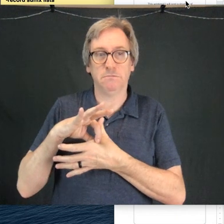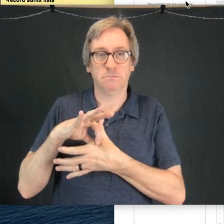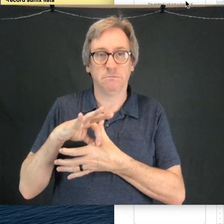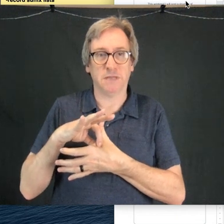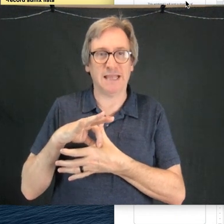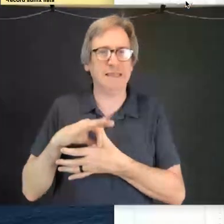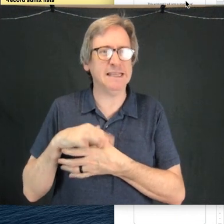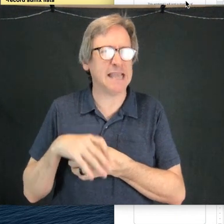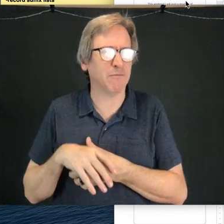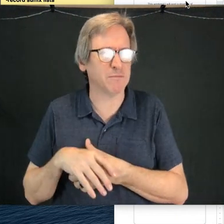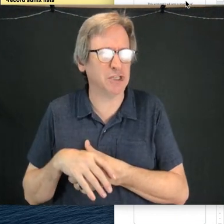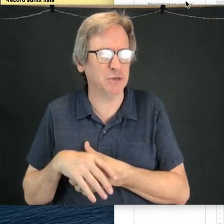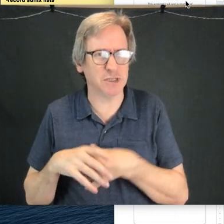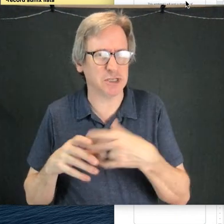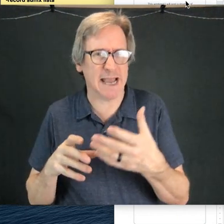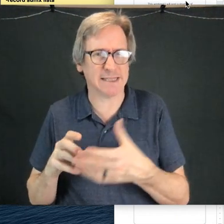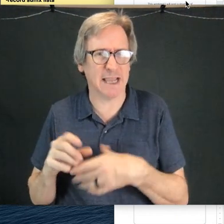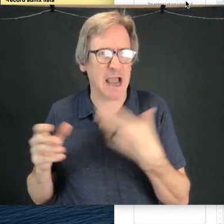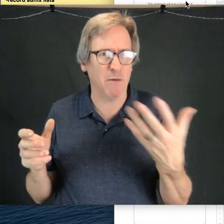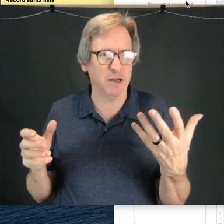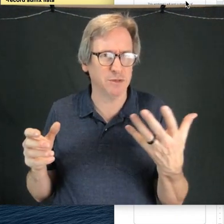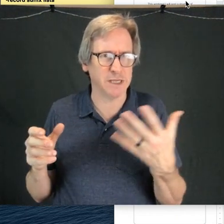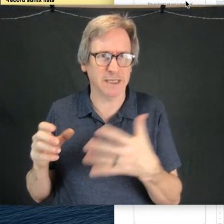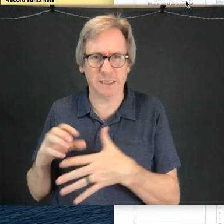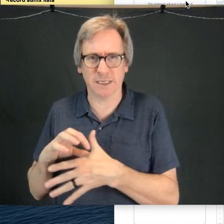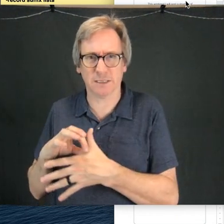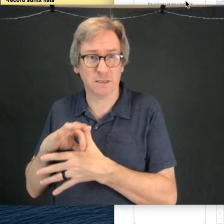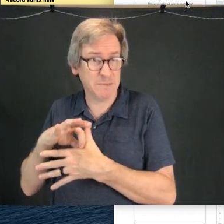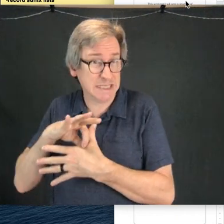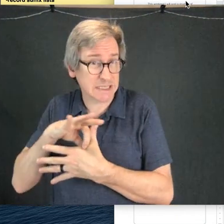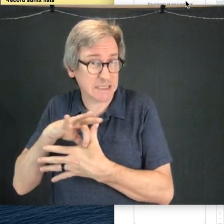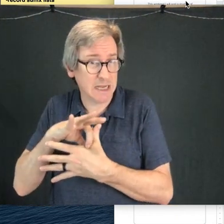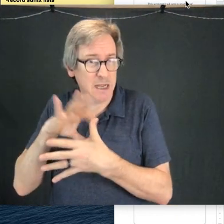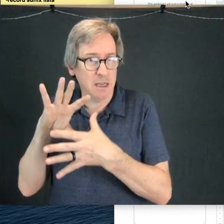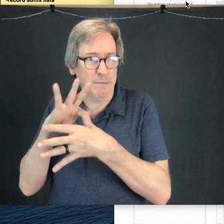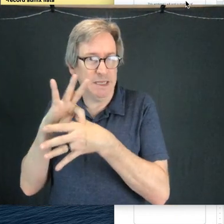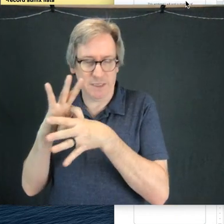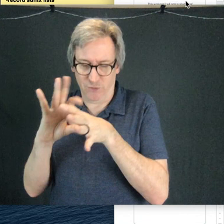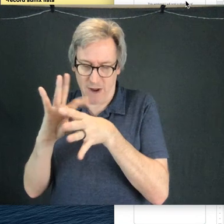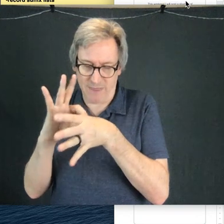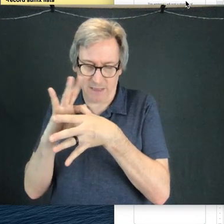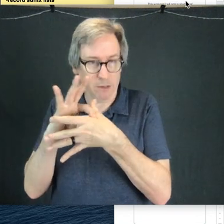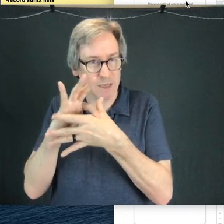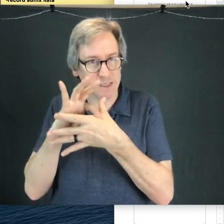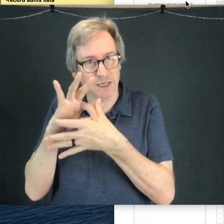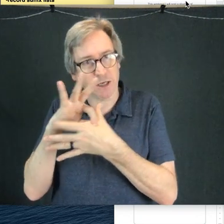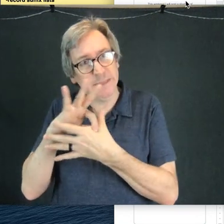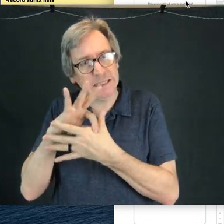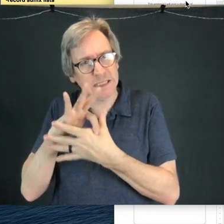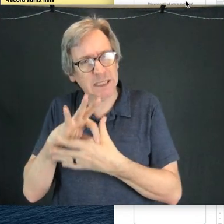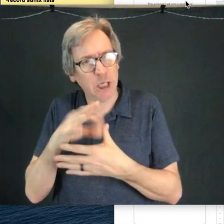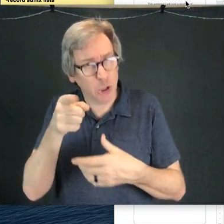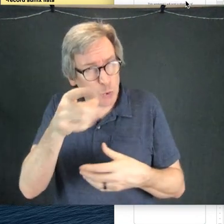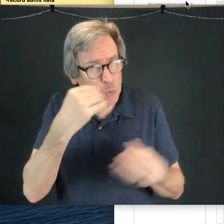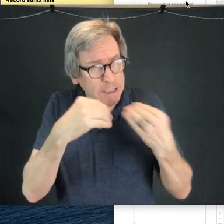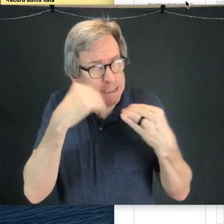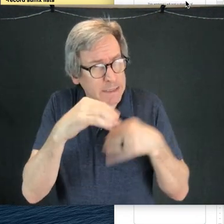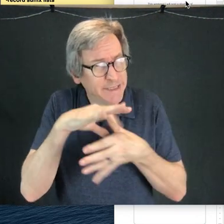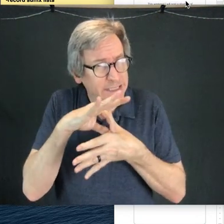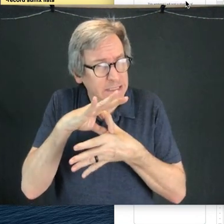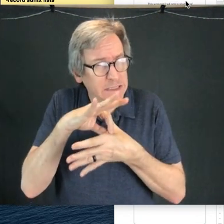Meet. I think these came from students just asking, how would you sign these things? Meet, if you grab that little muscle in here, meet.